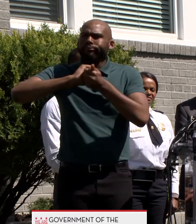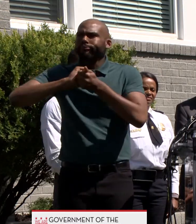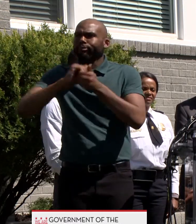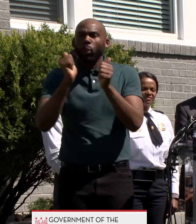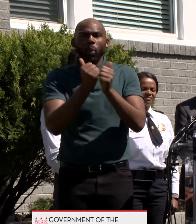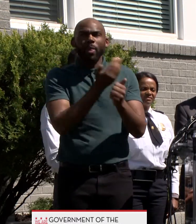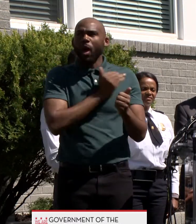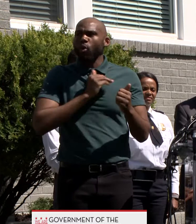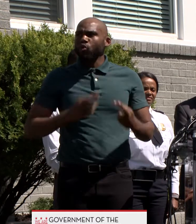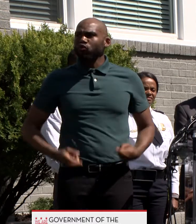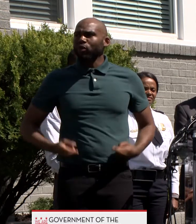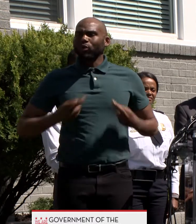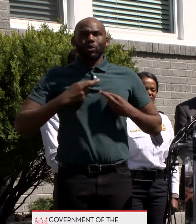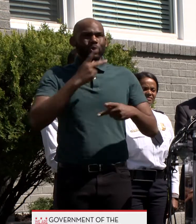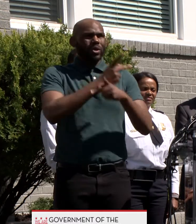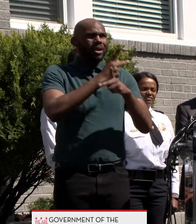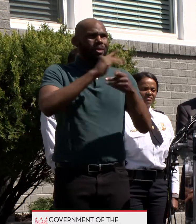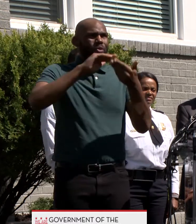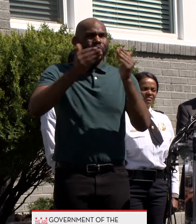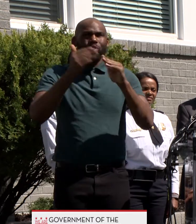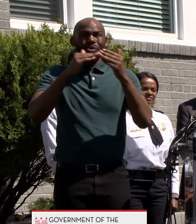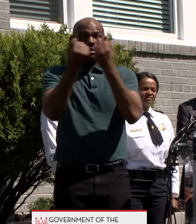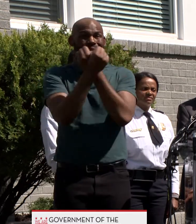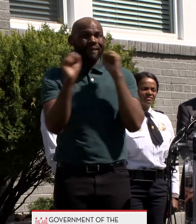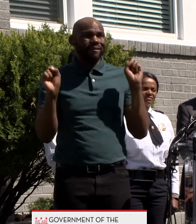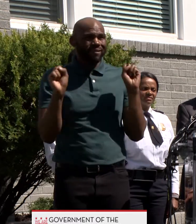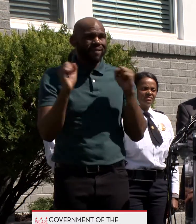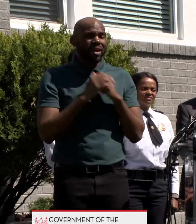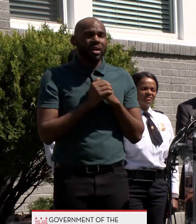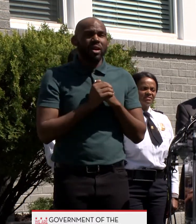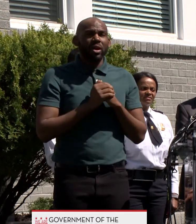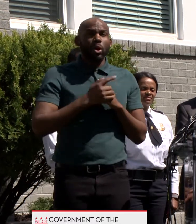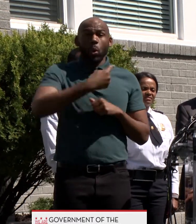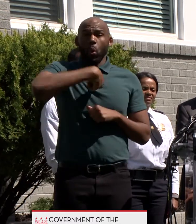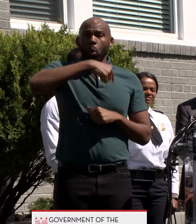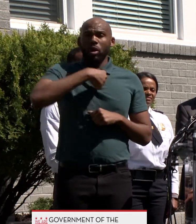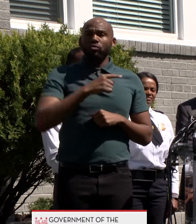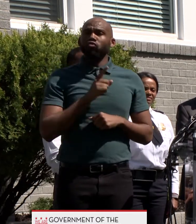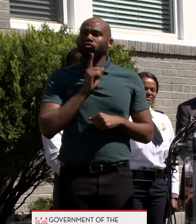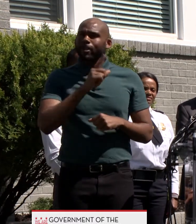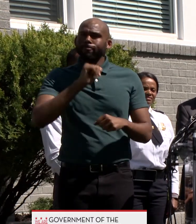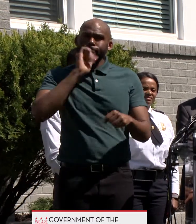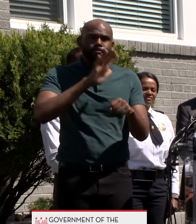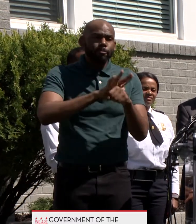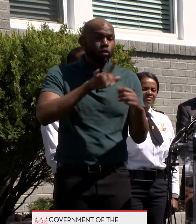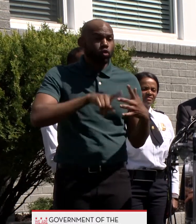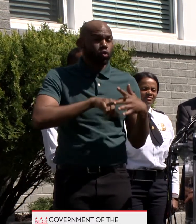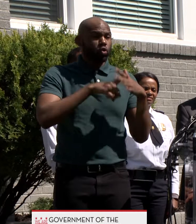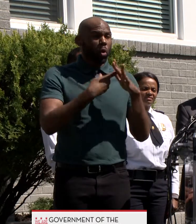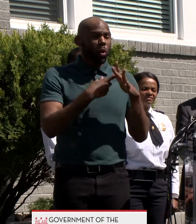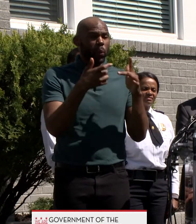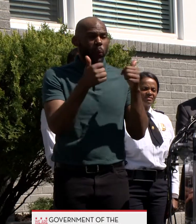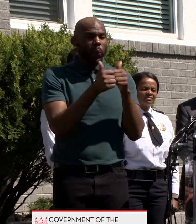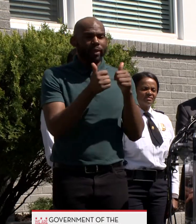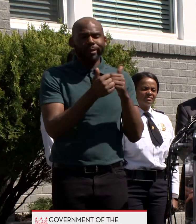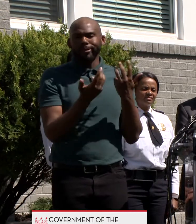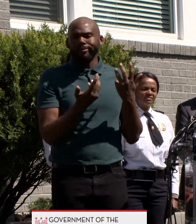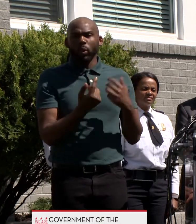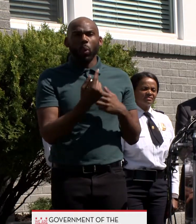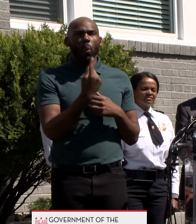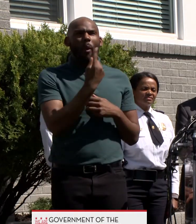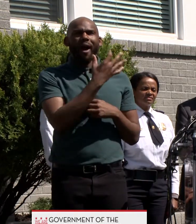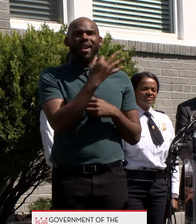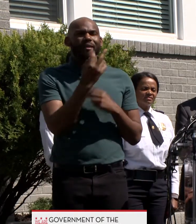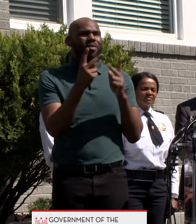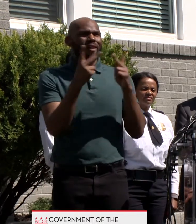our residents to help keep our communities safe. We ensured, starting with one of the